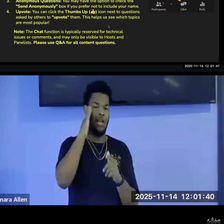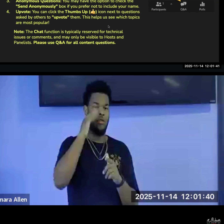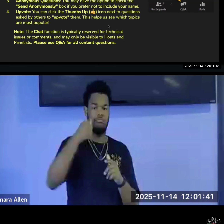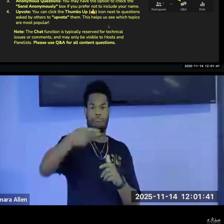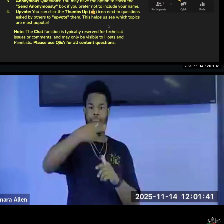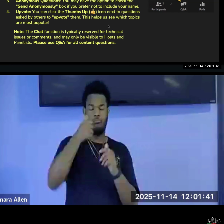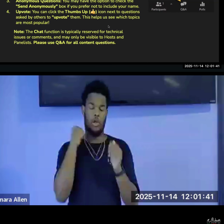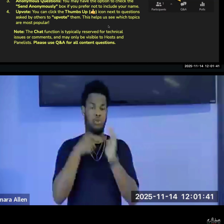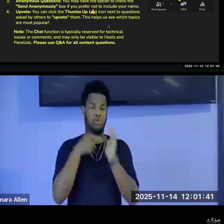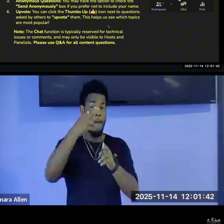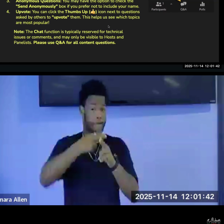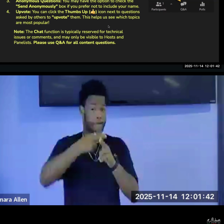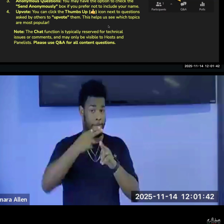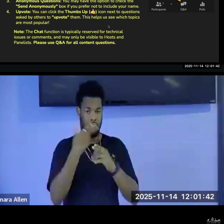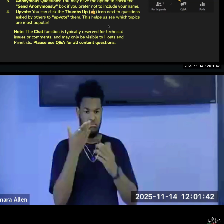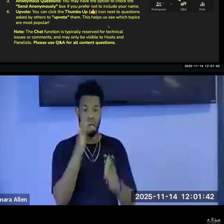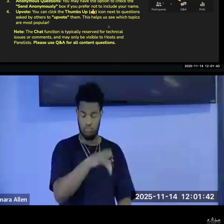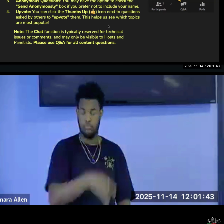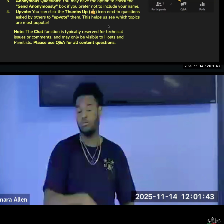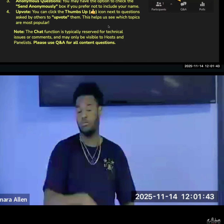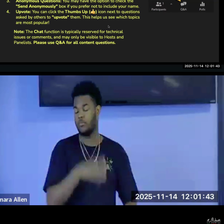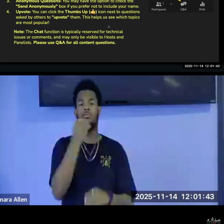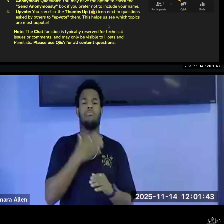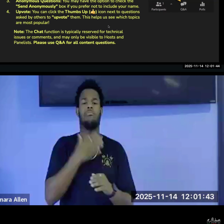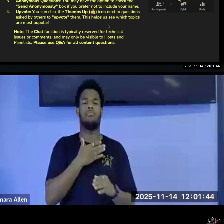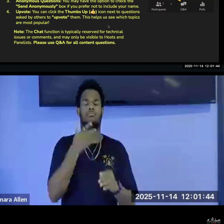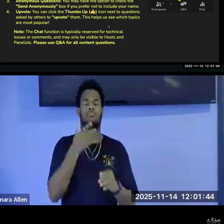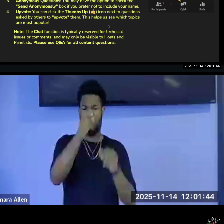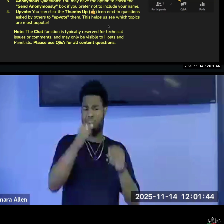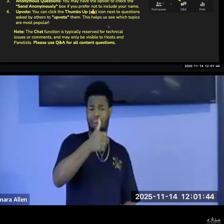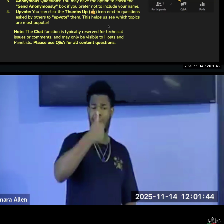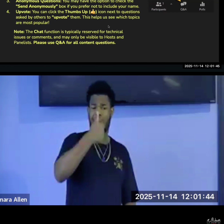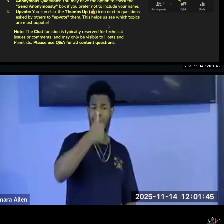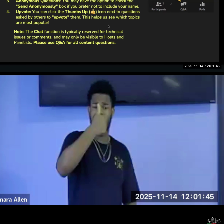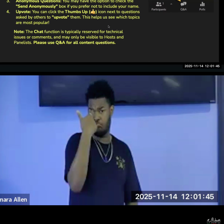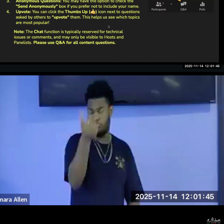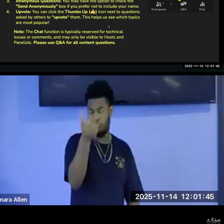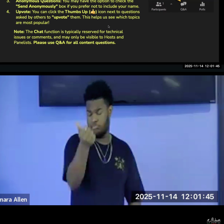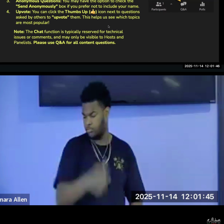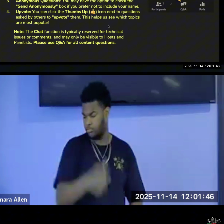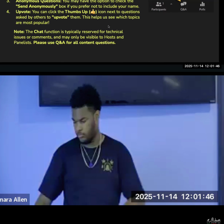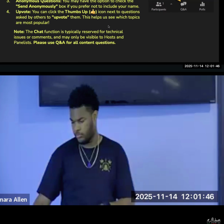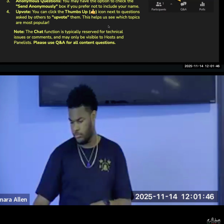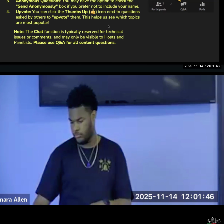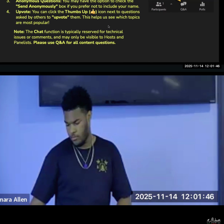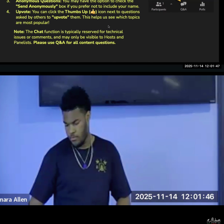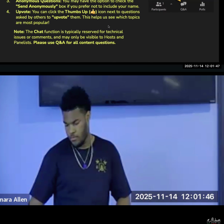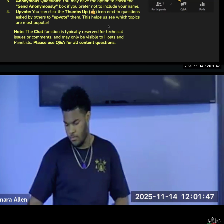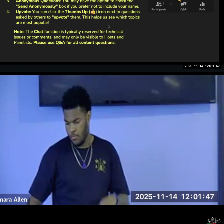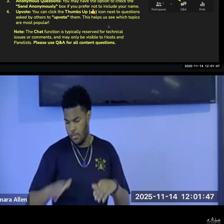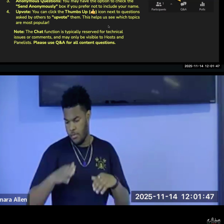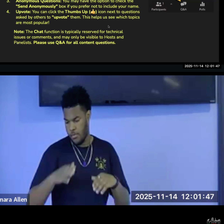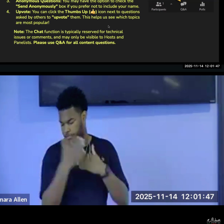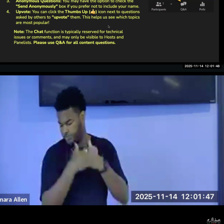of making yourself anonymous, so just tick that box and that will hide your name from the Q&A.